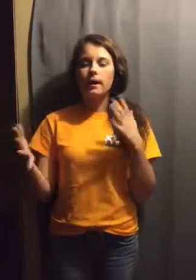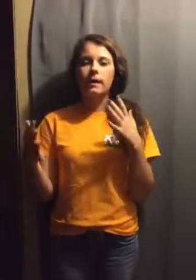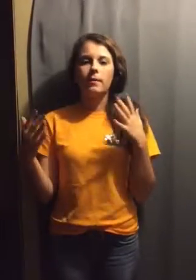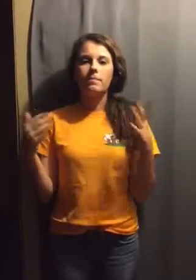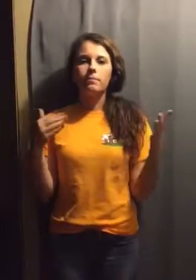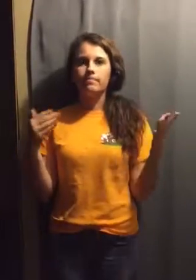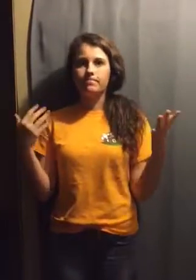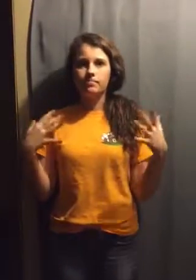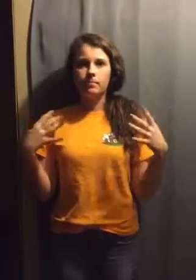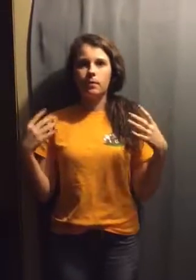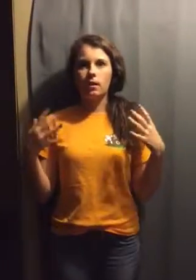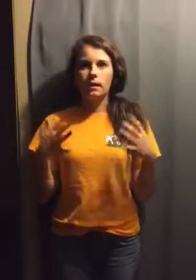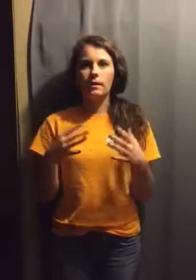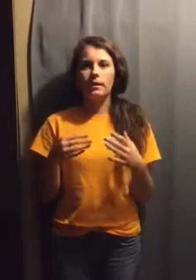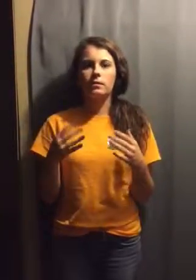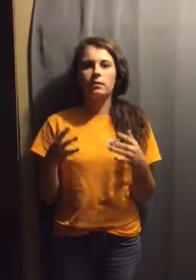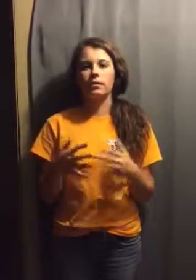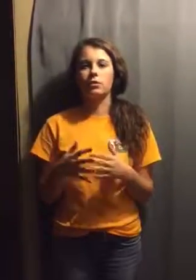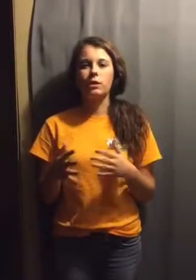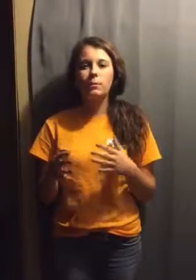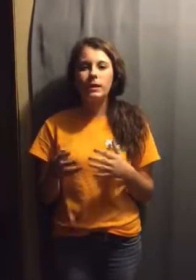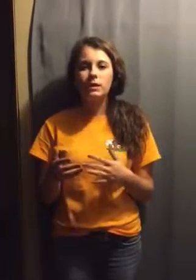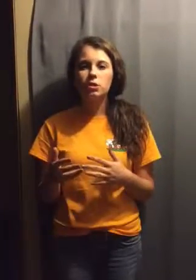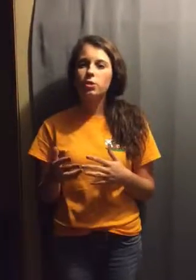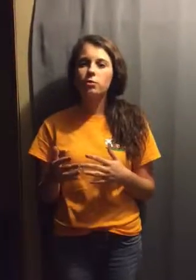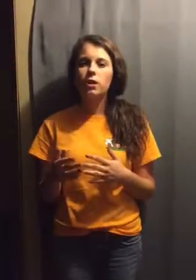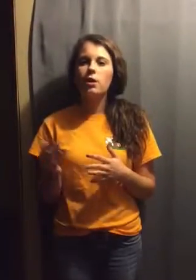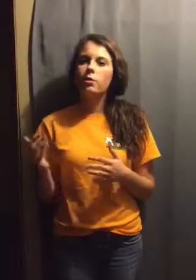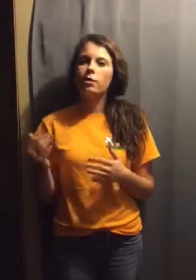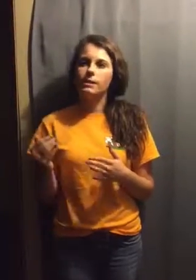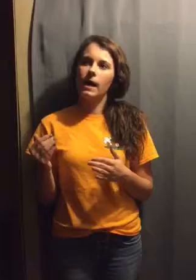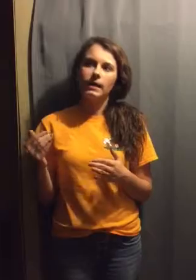like I think that's like a 3-piece suit was like